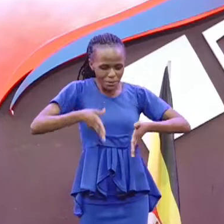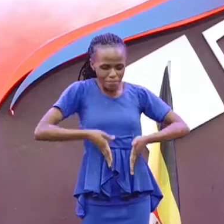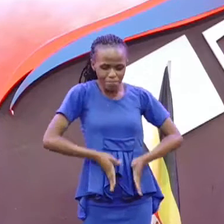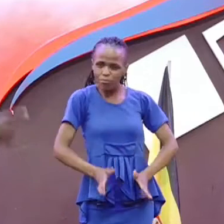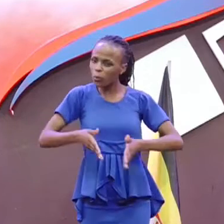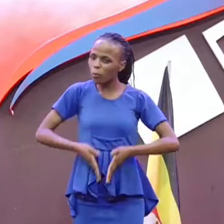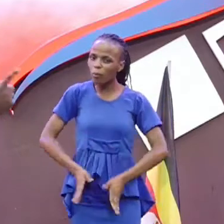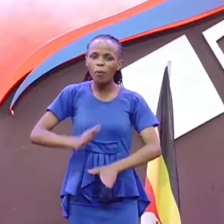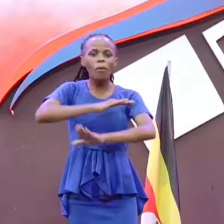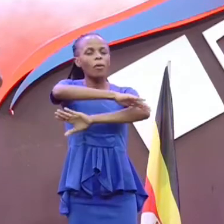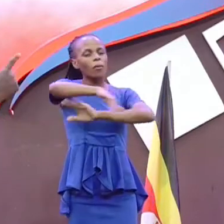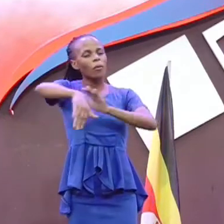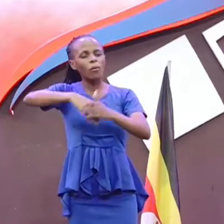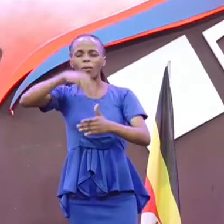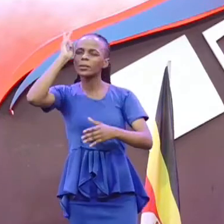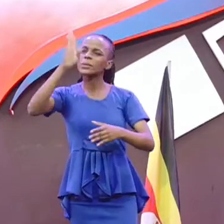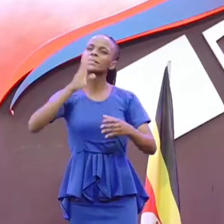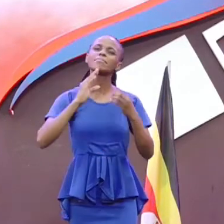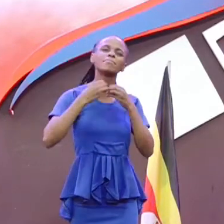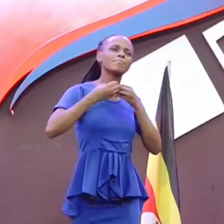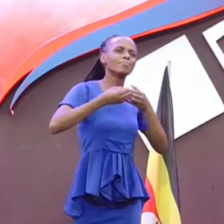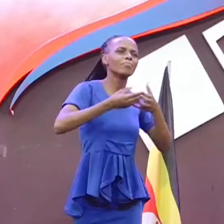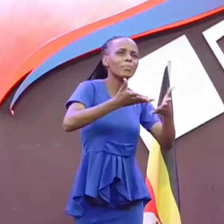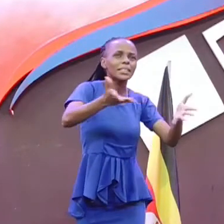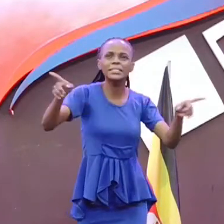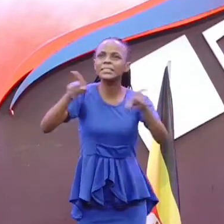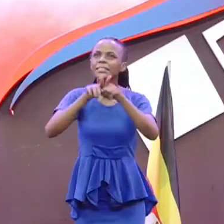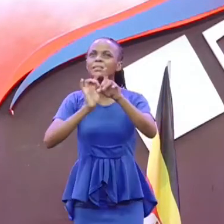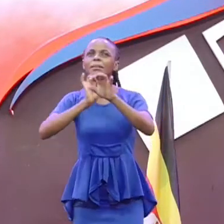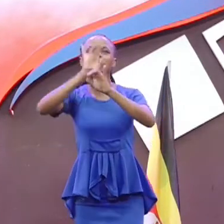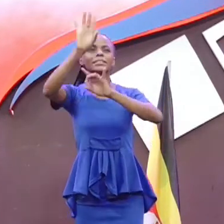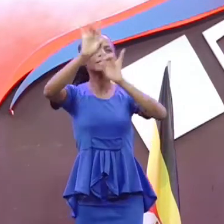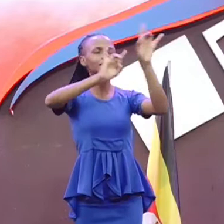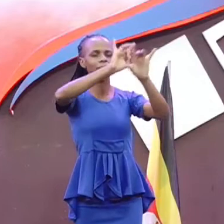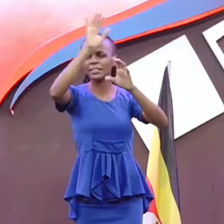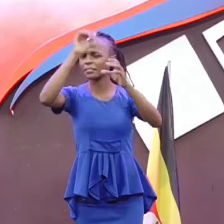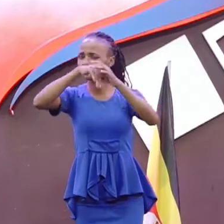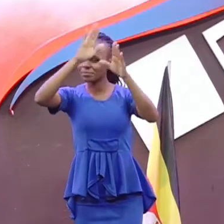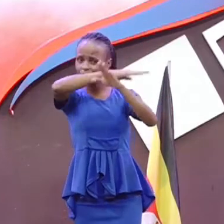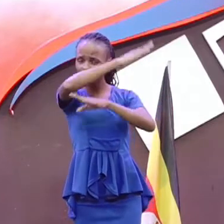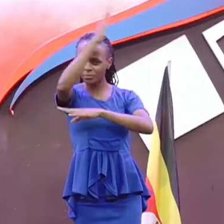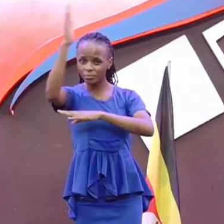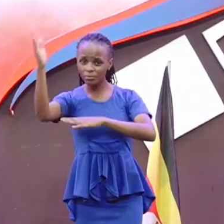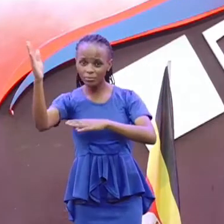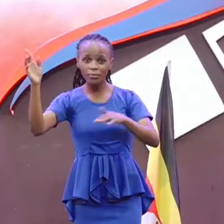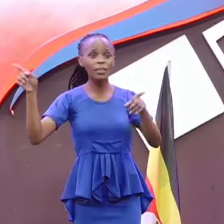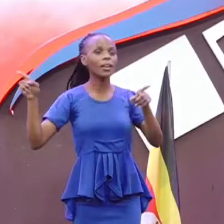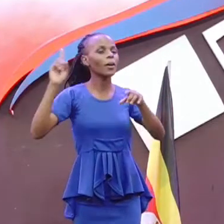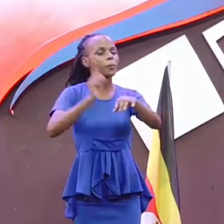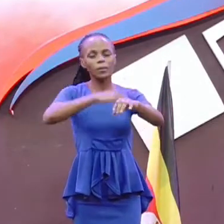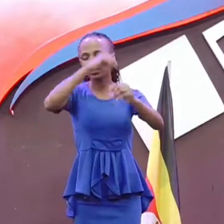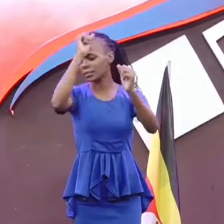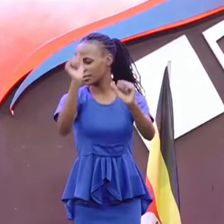you will begat. Bagenda kubeera bangi nga emmunyeenye. Will be many as the stars of the sky. Ngambye nga